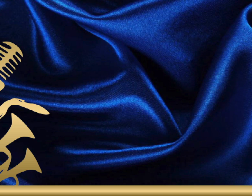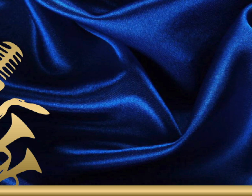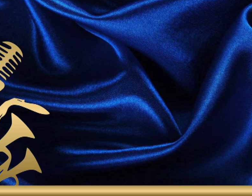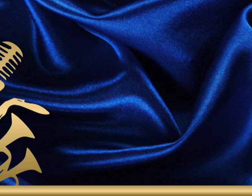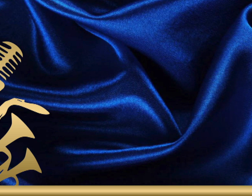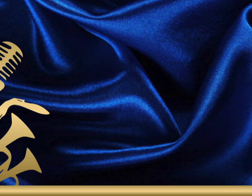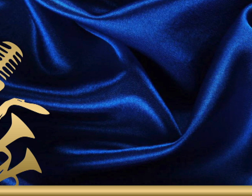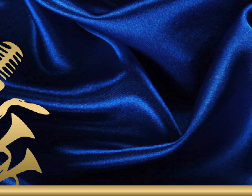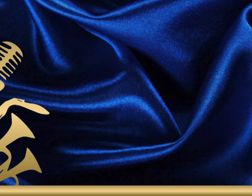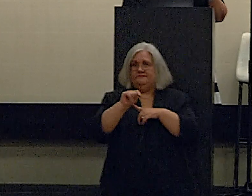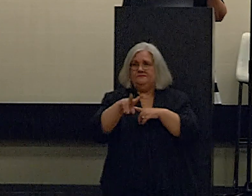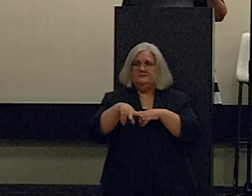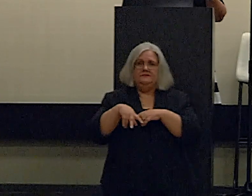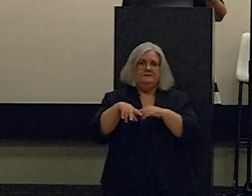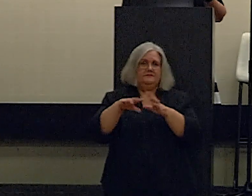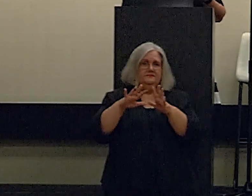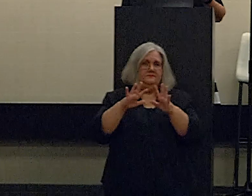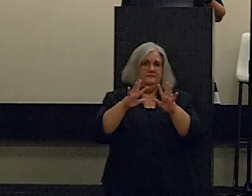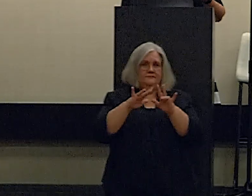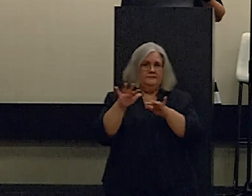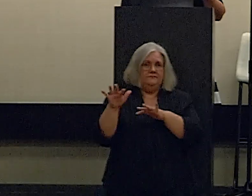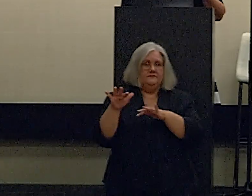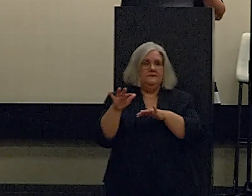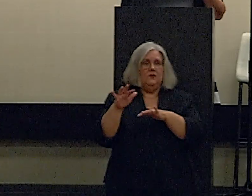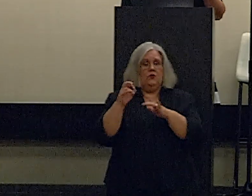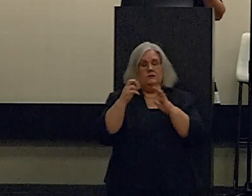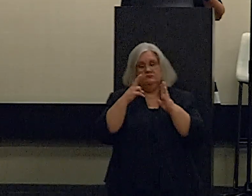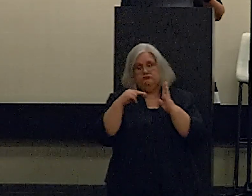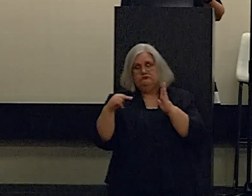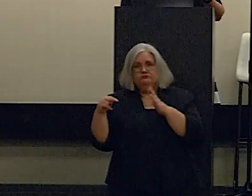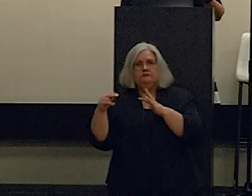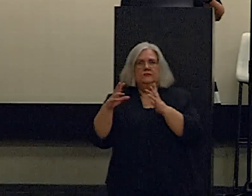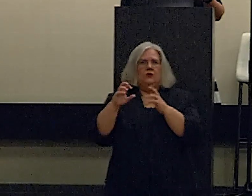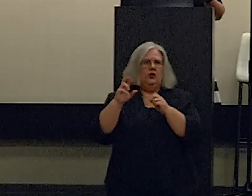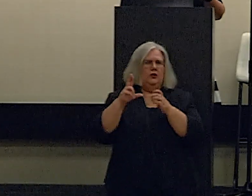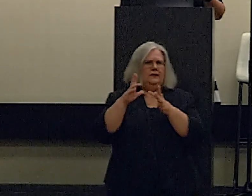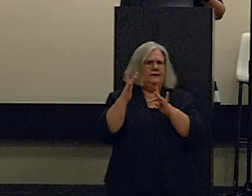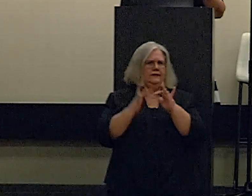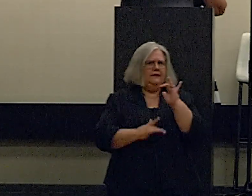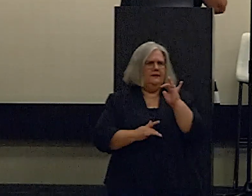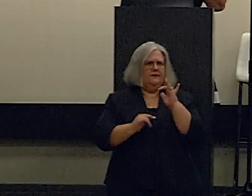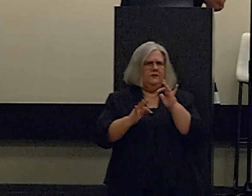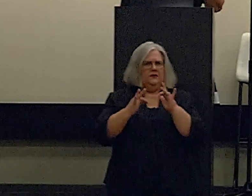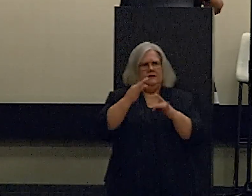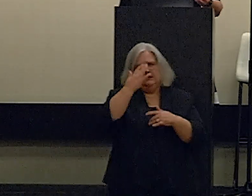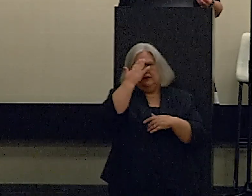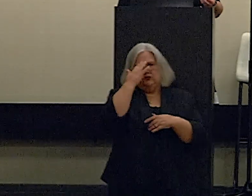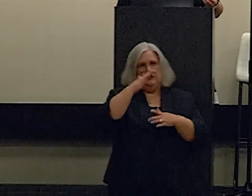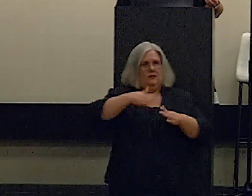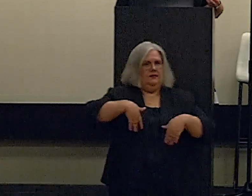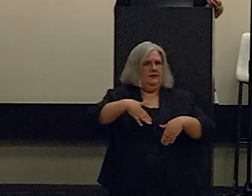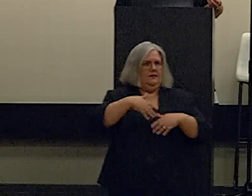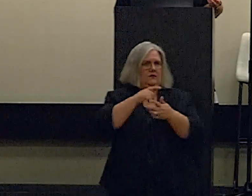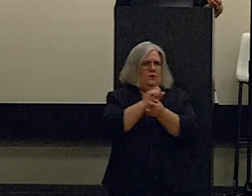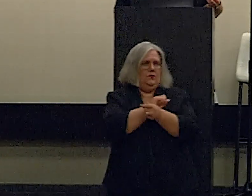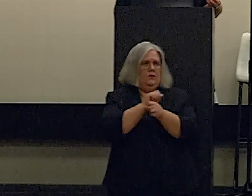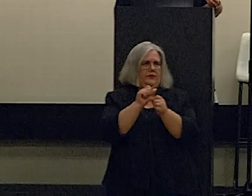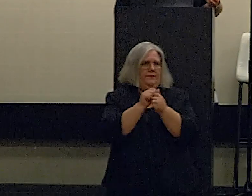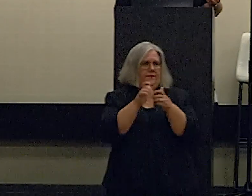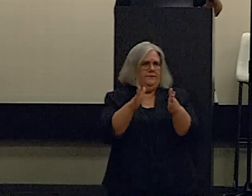just things we've heard? Or is it also coming from a lack of knowledge of not having worked with a person like